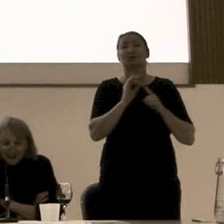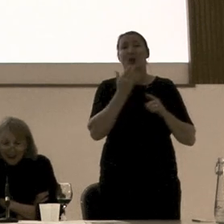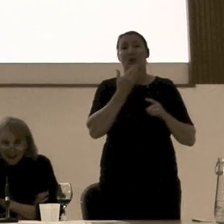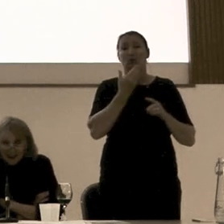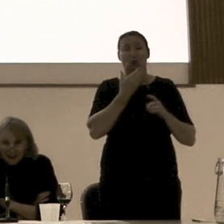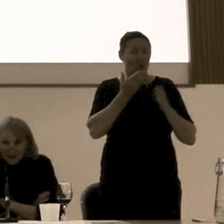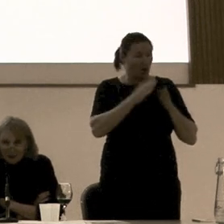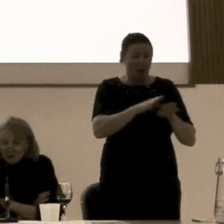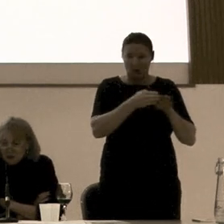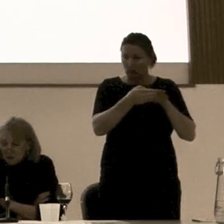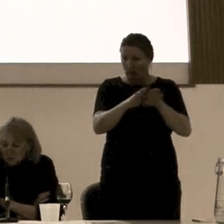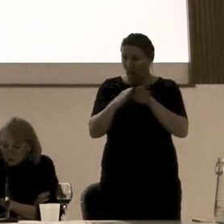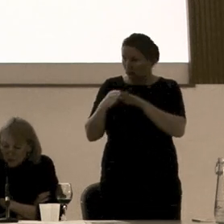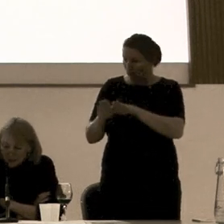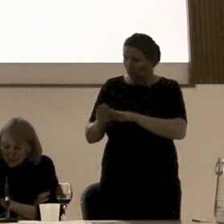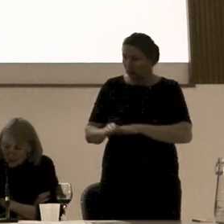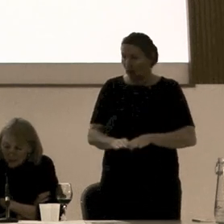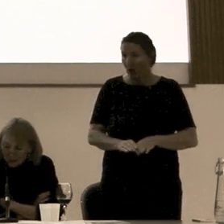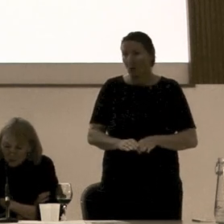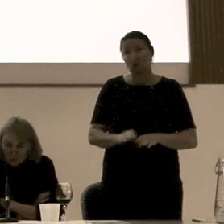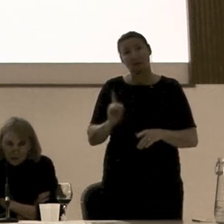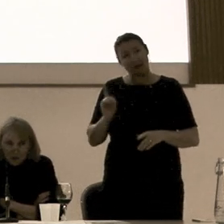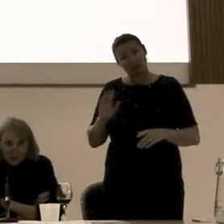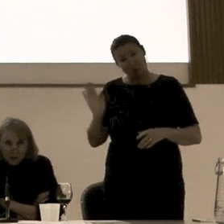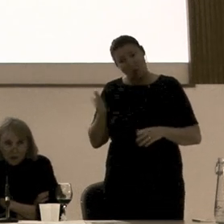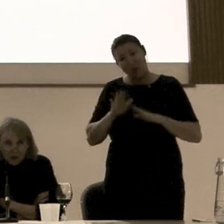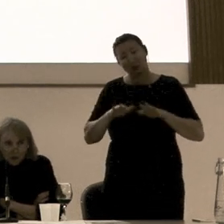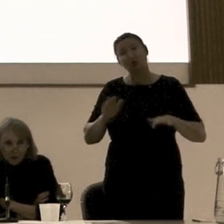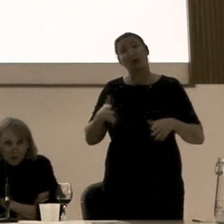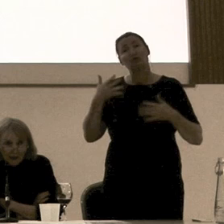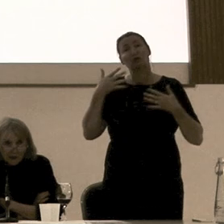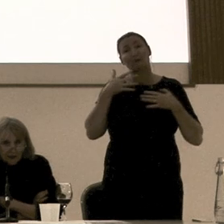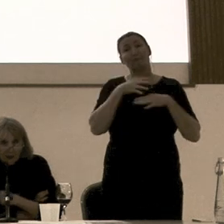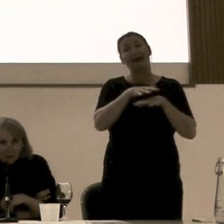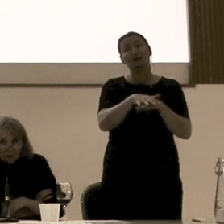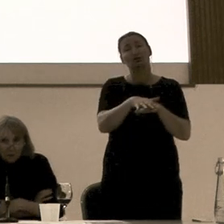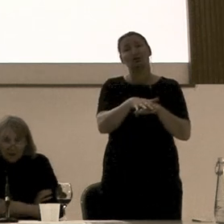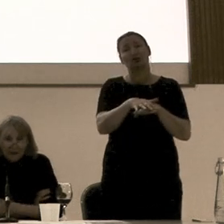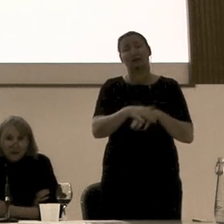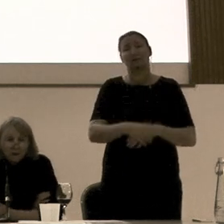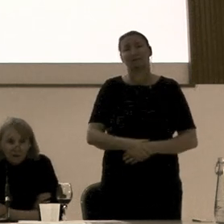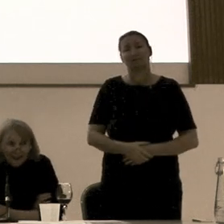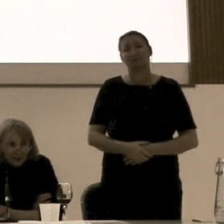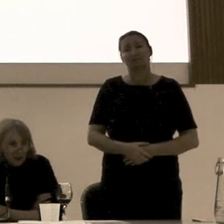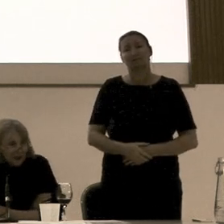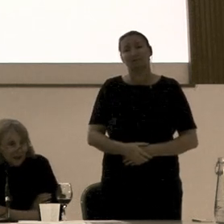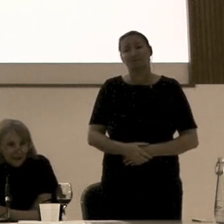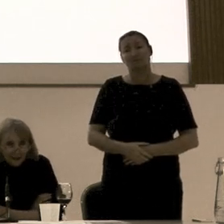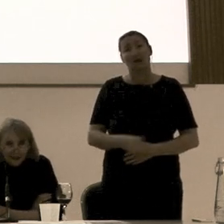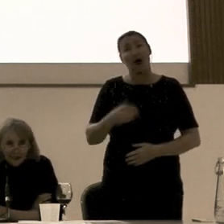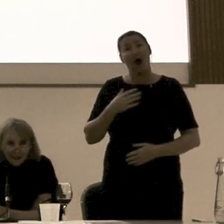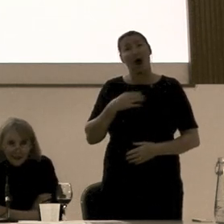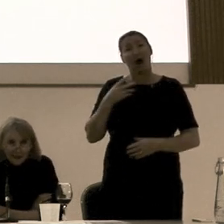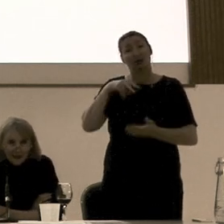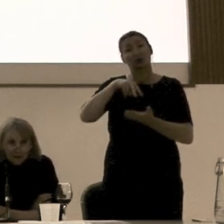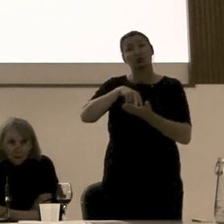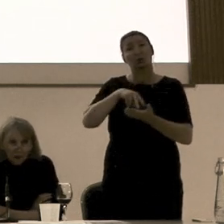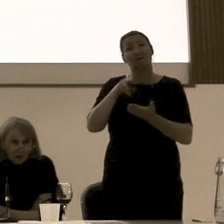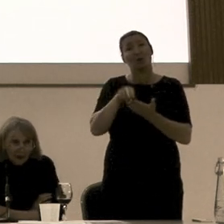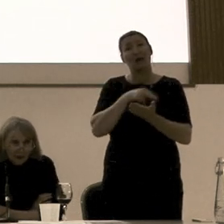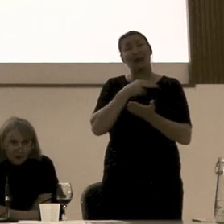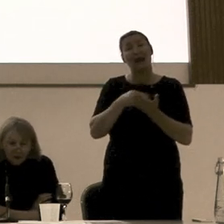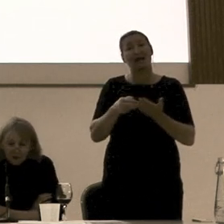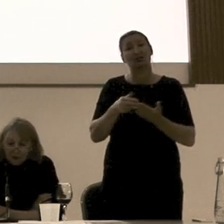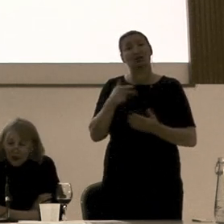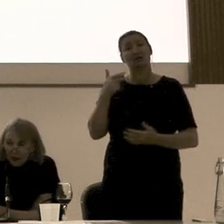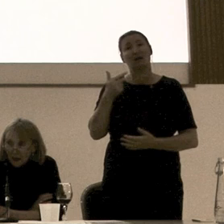their local schools. I draw the short straw out of our group, and I stood for election in 1986 and went